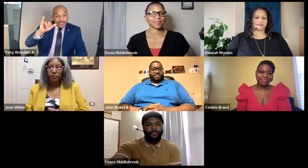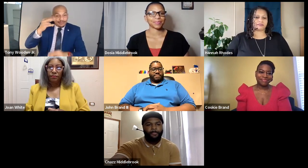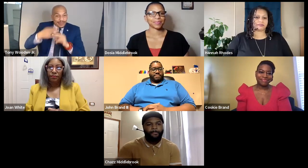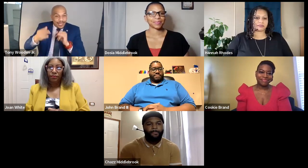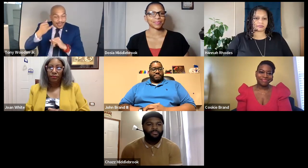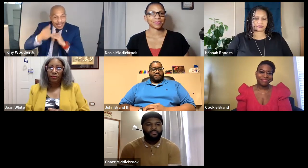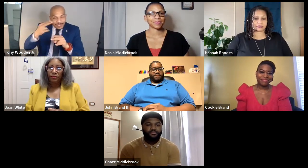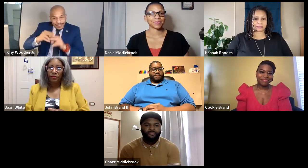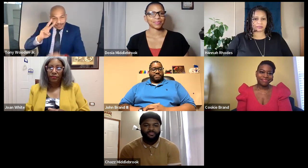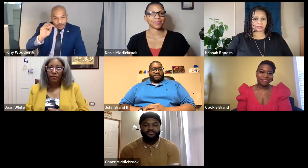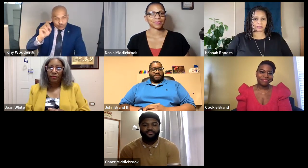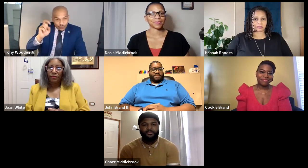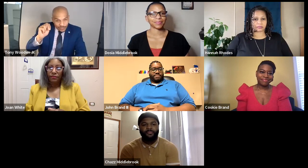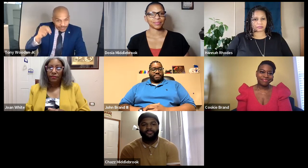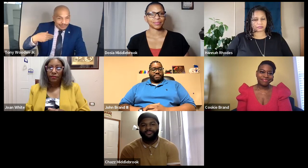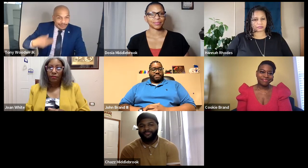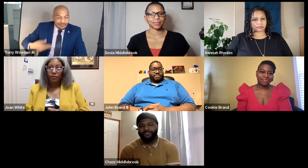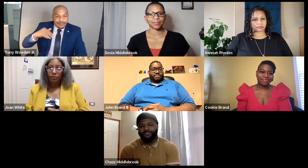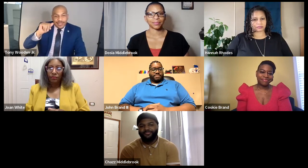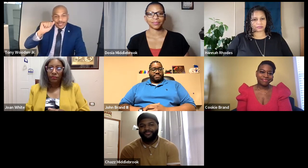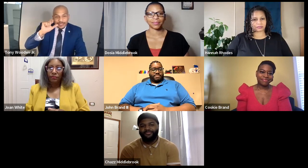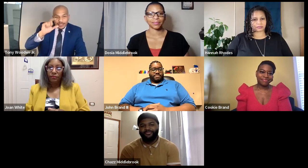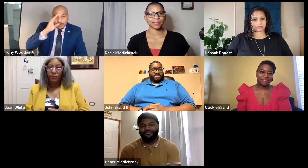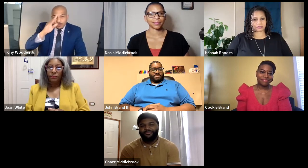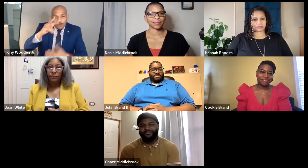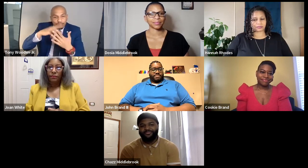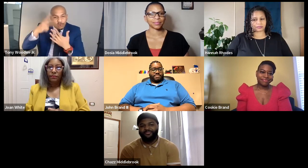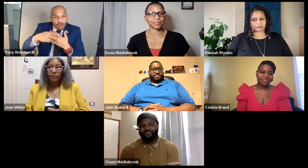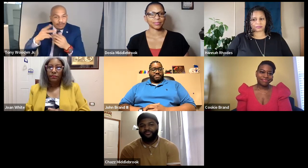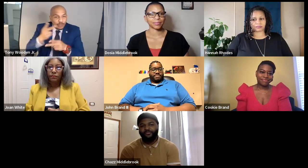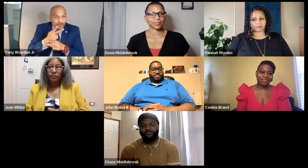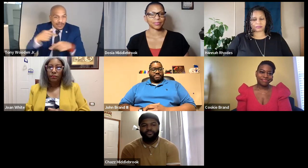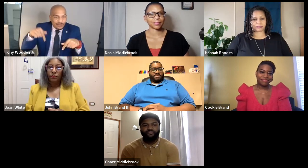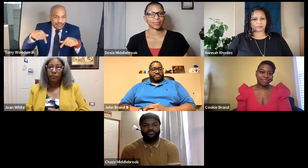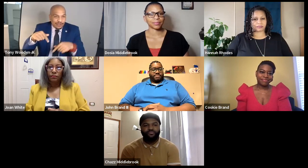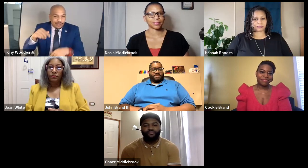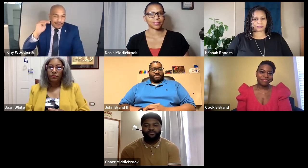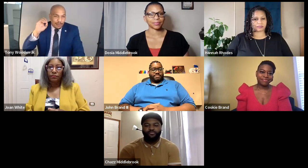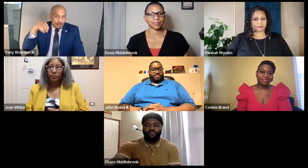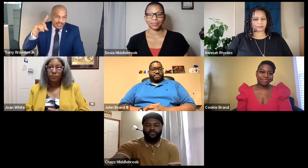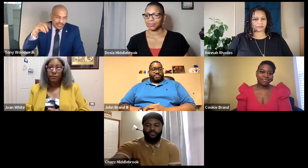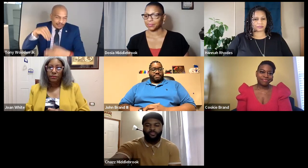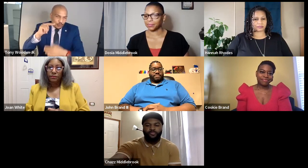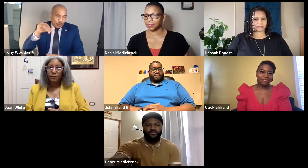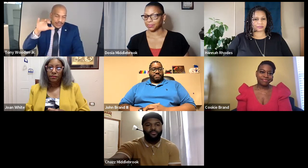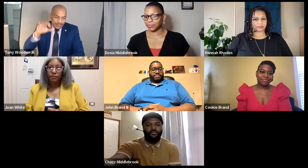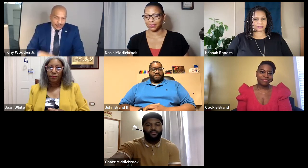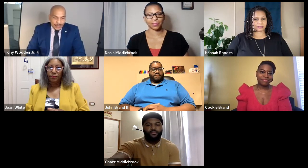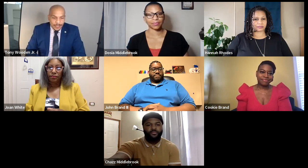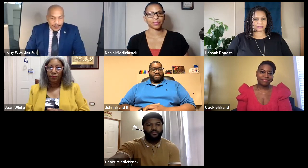So let's get started. My name is Tony Wooden. I'm the ASL Direct Program Supervisor here at MOPD in New